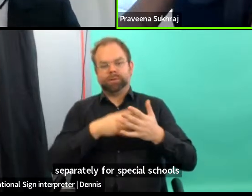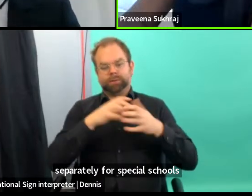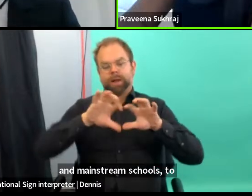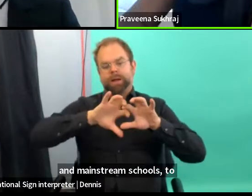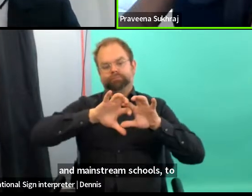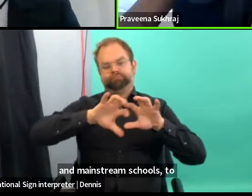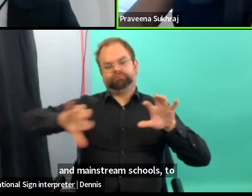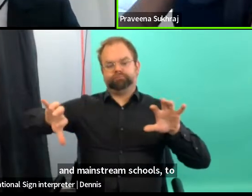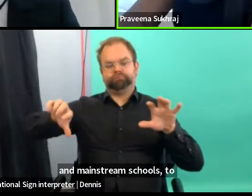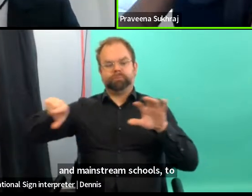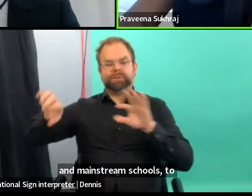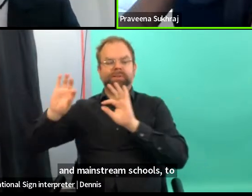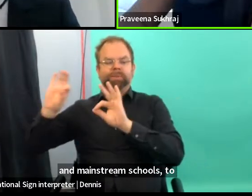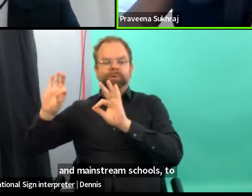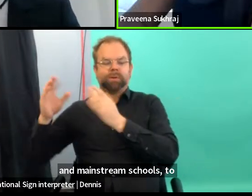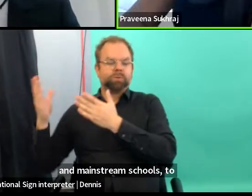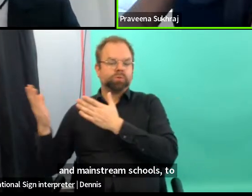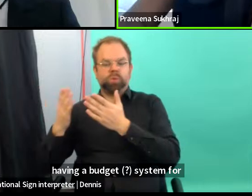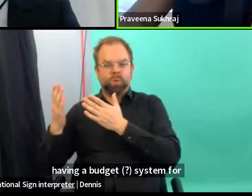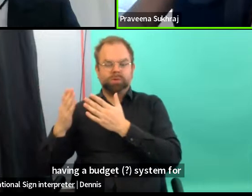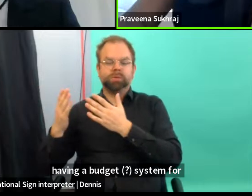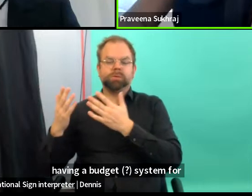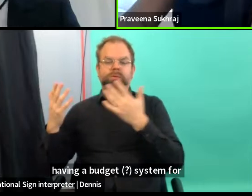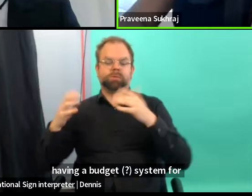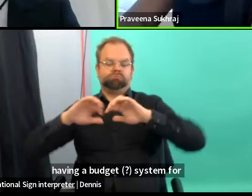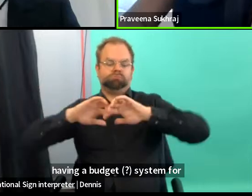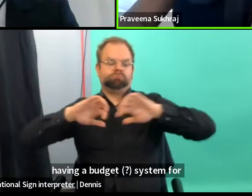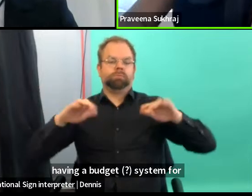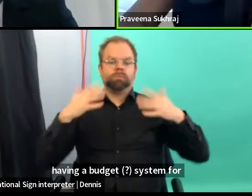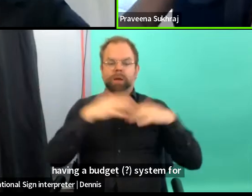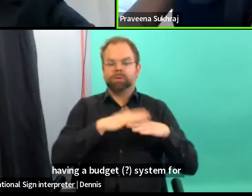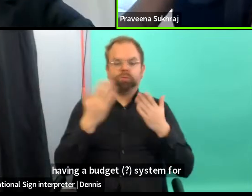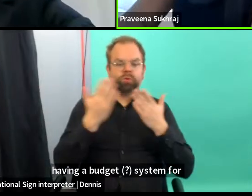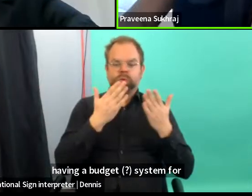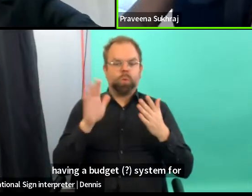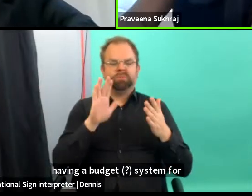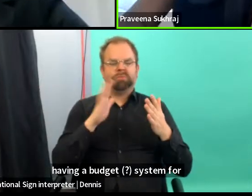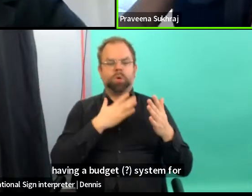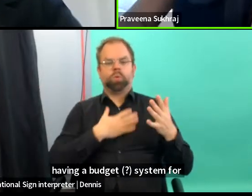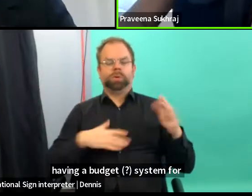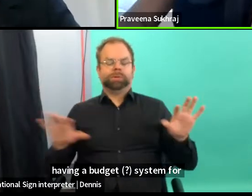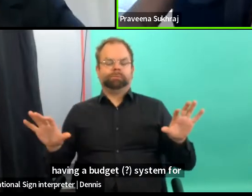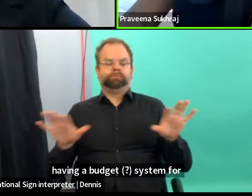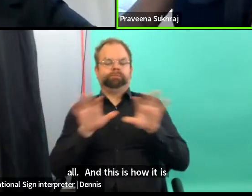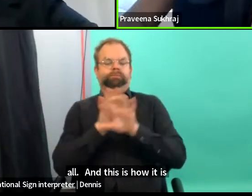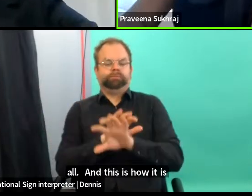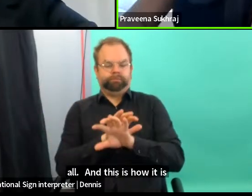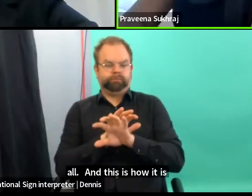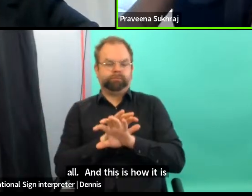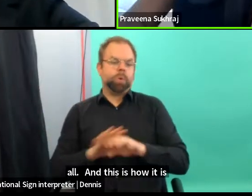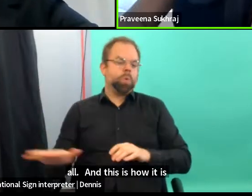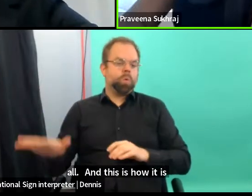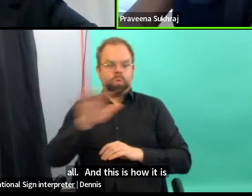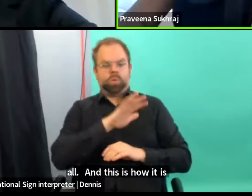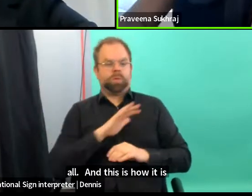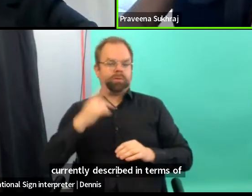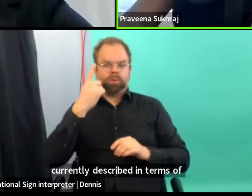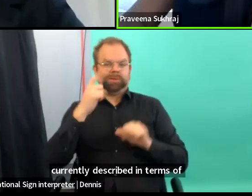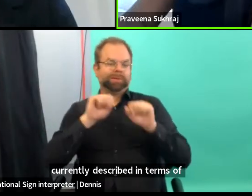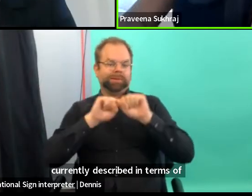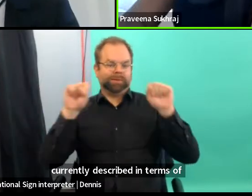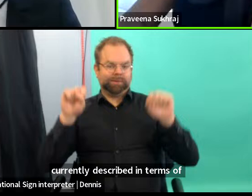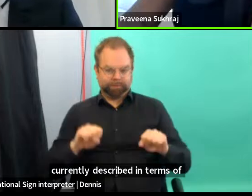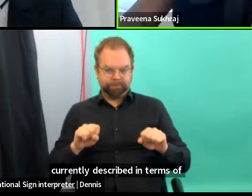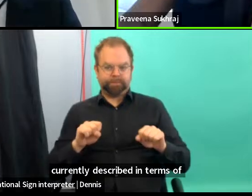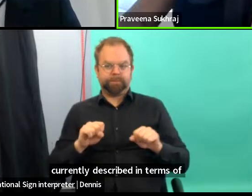all. And this is how it is currently described in terms of the twin track approach in the call to education. And this is something that we are currently